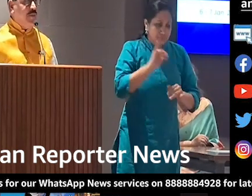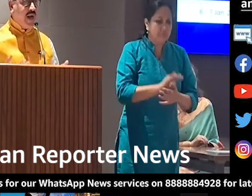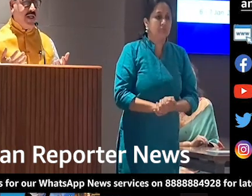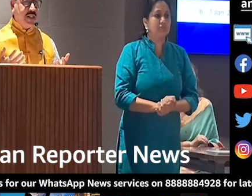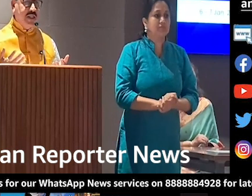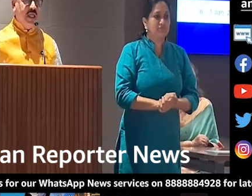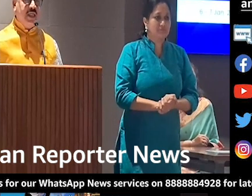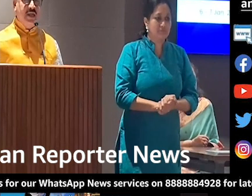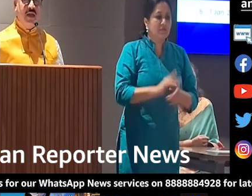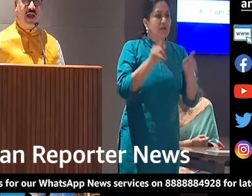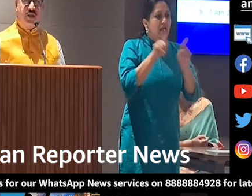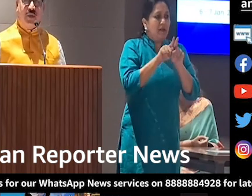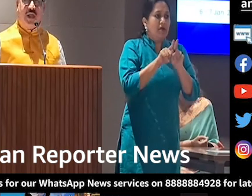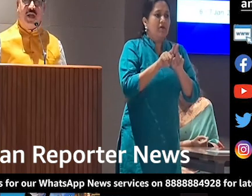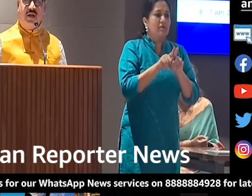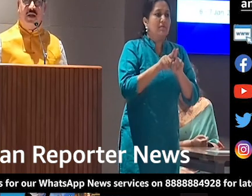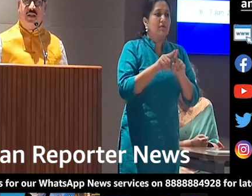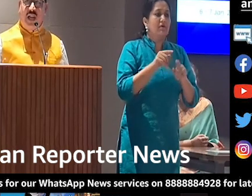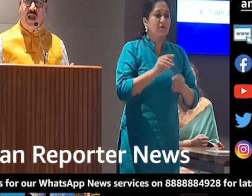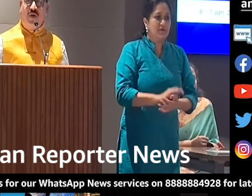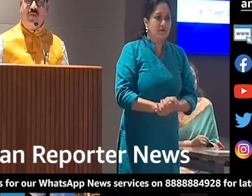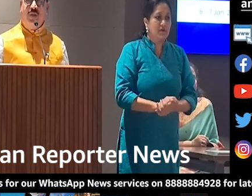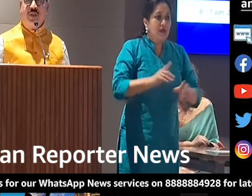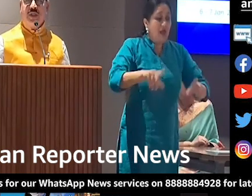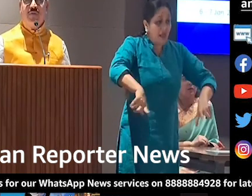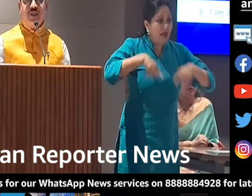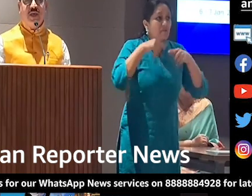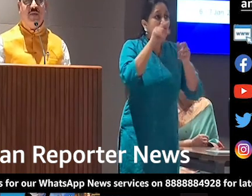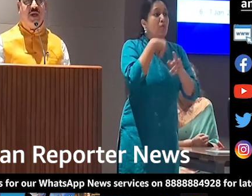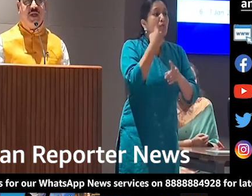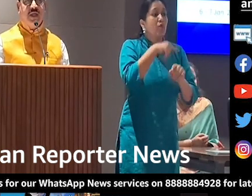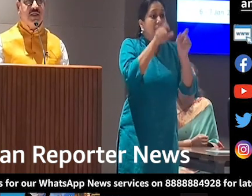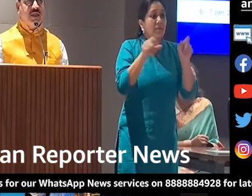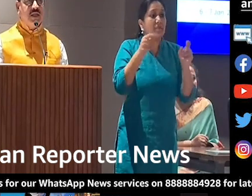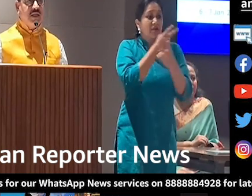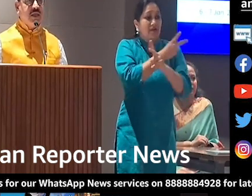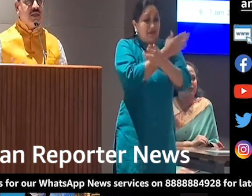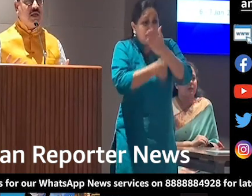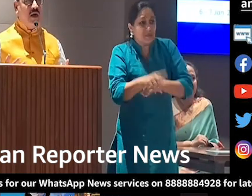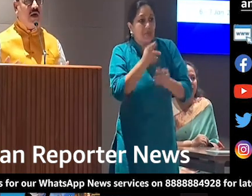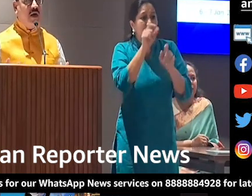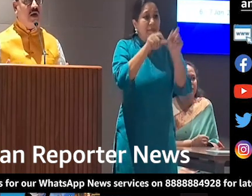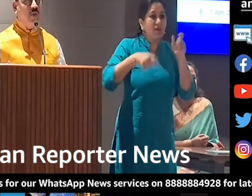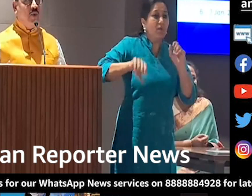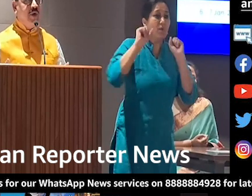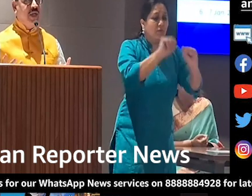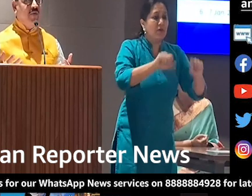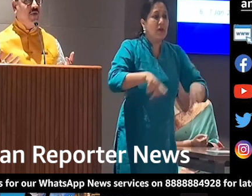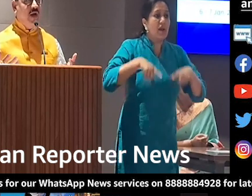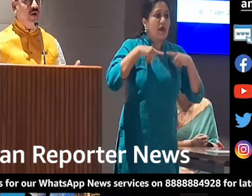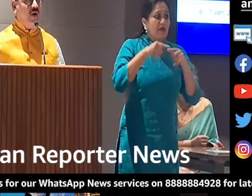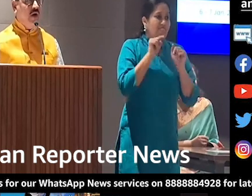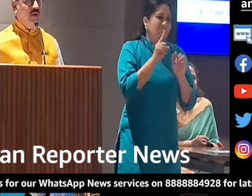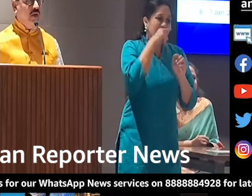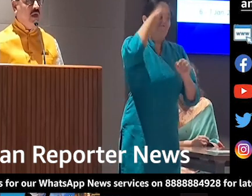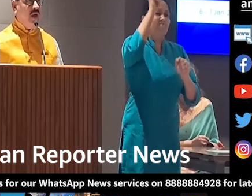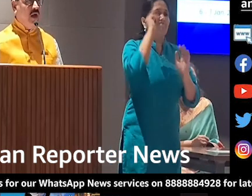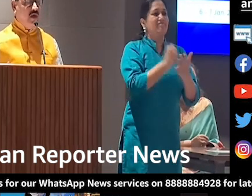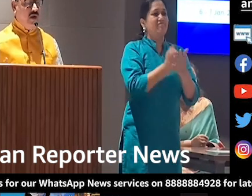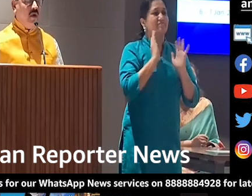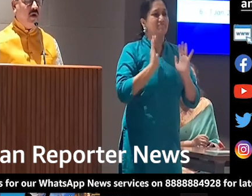and practice it, and so that the life of the person with disabilities is more dignified